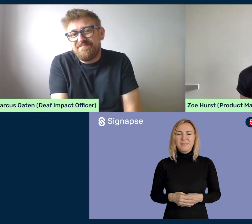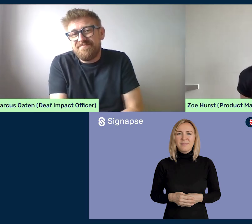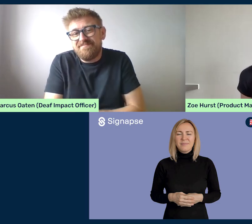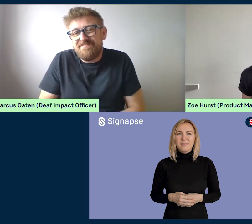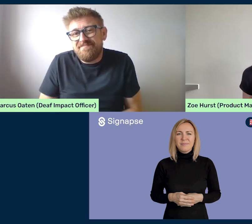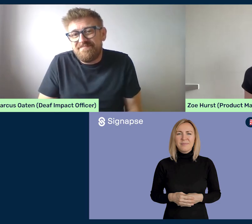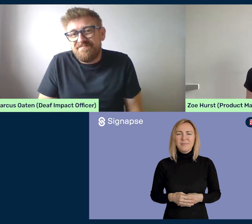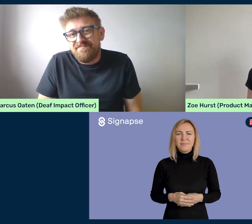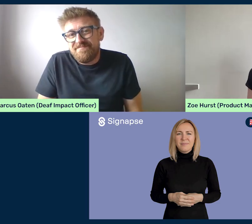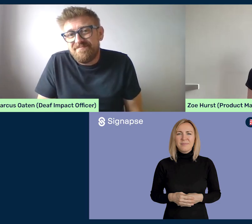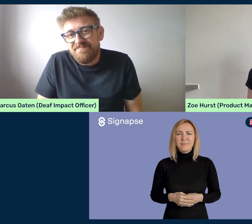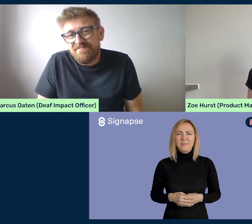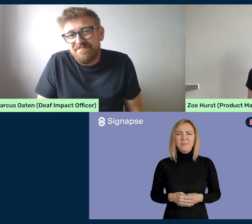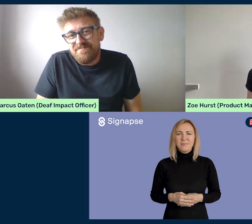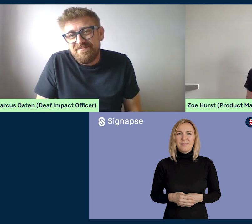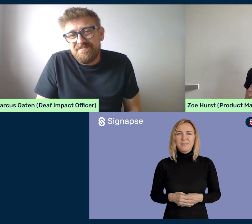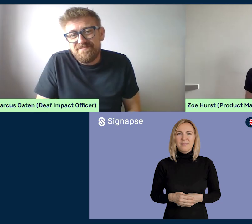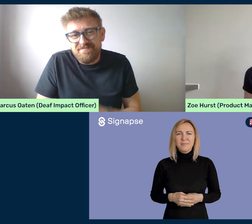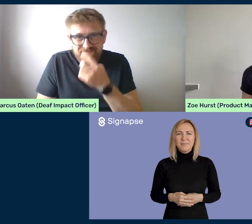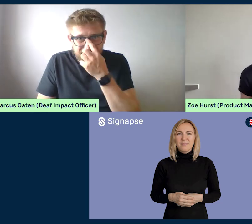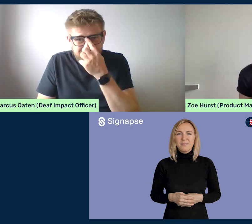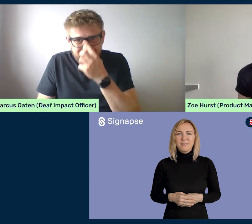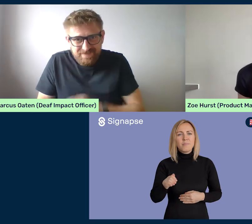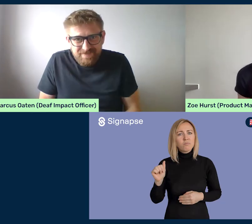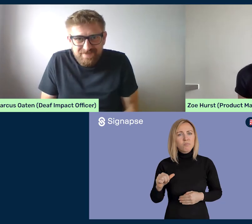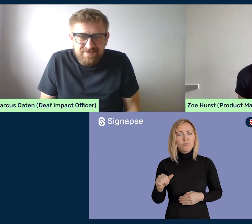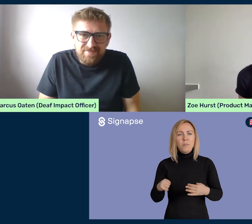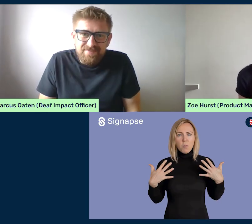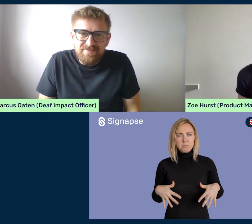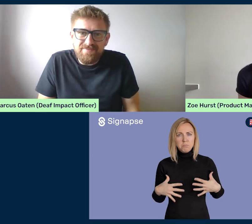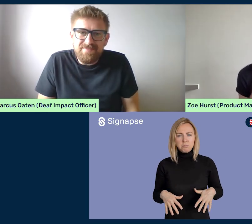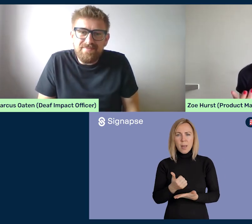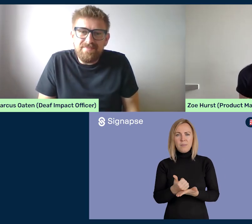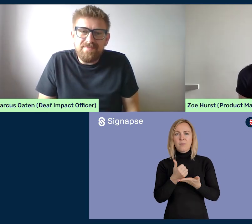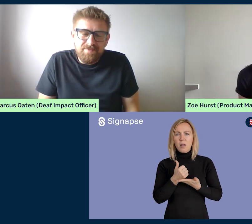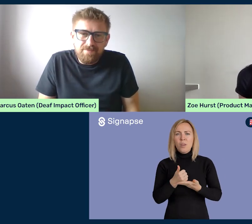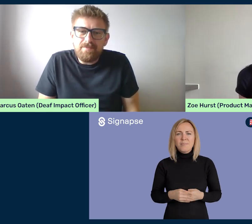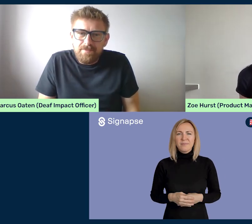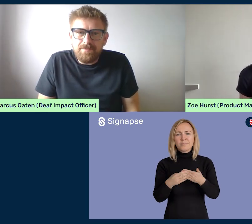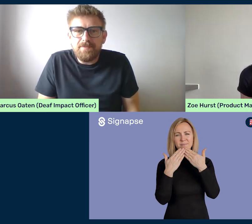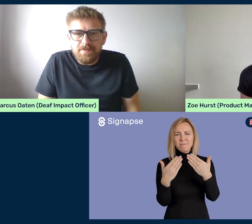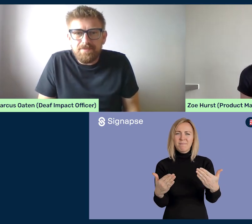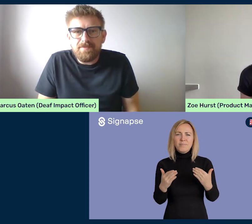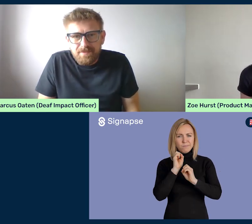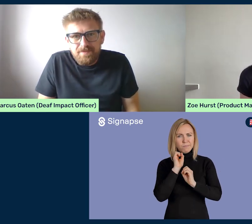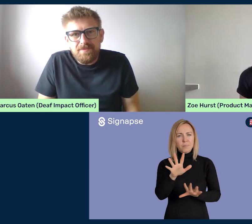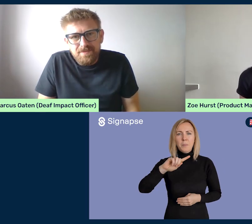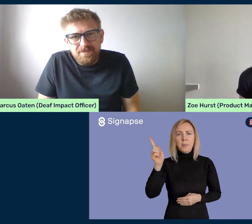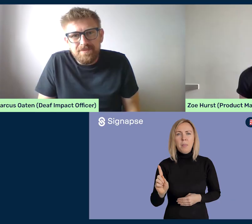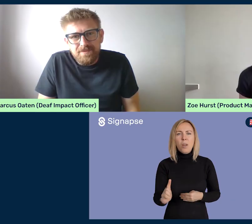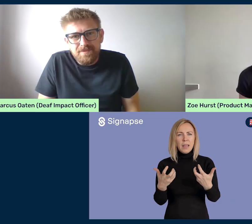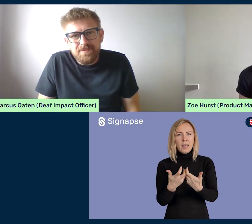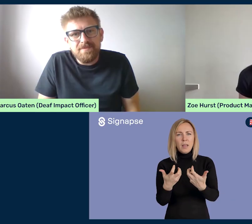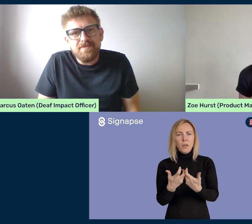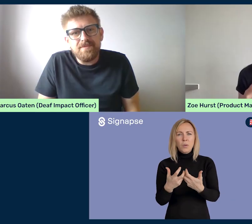do. Yeah, and that's incredibly helpful. So thank you for letting people know how to kind of get involved.